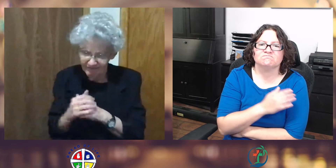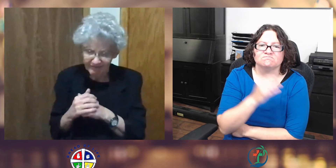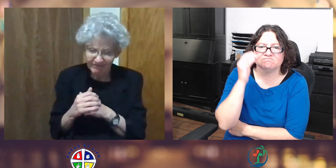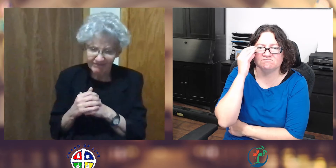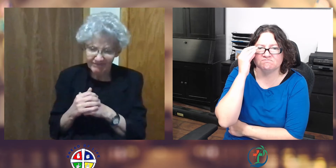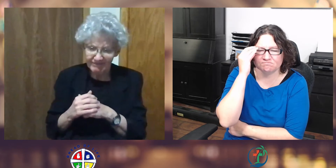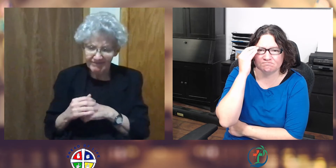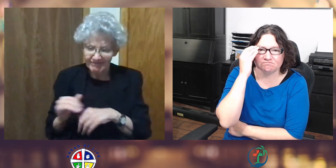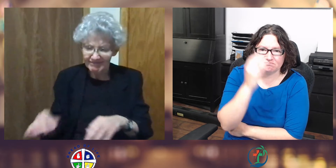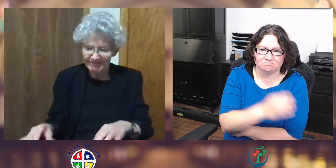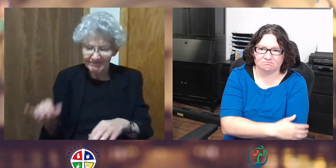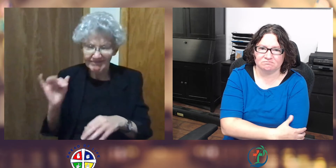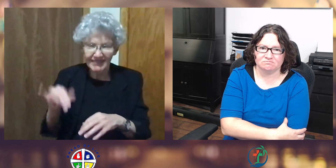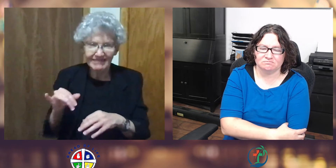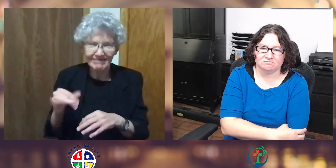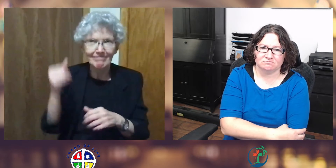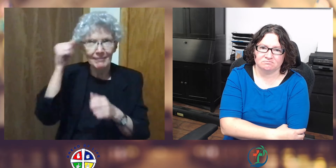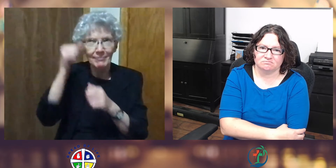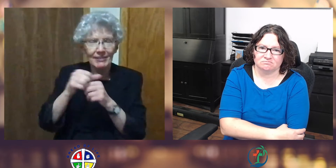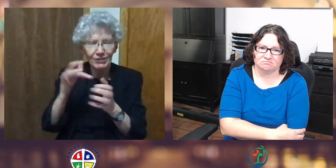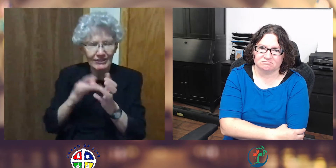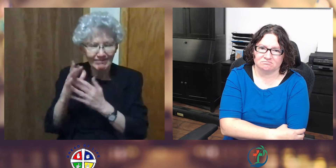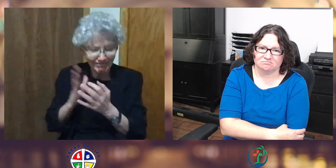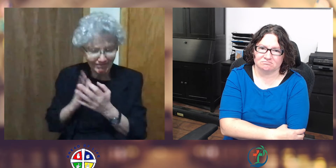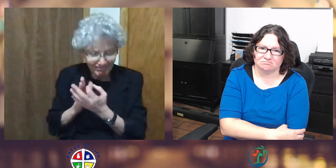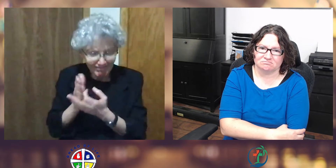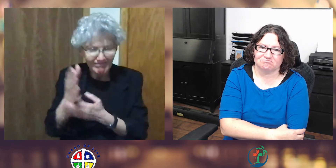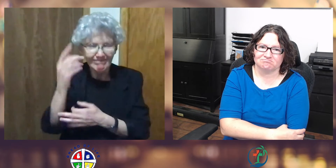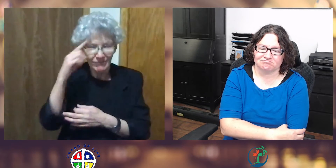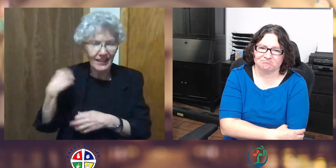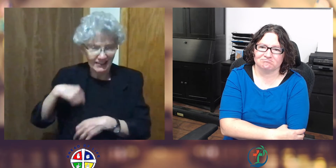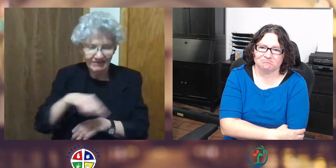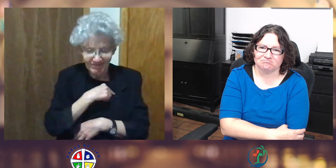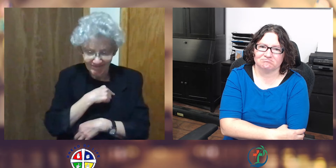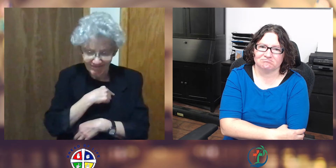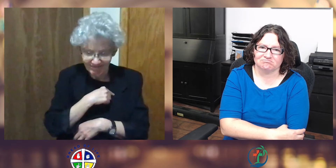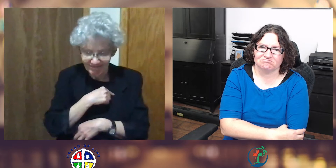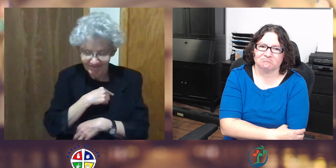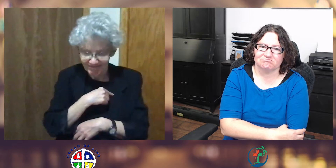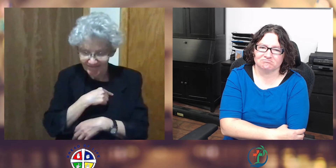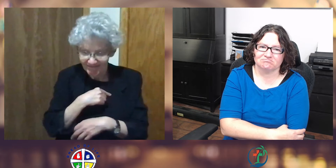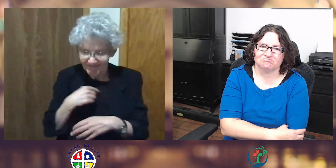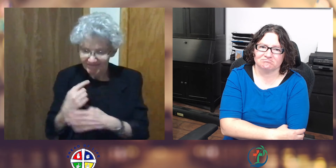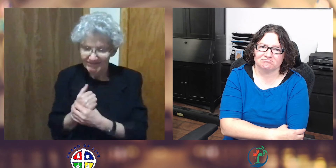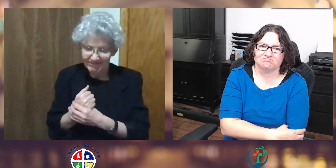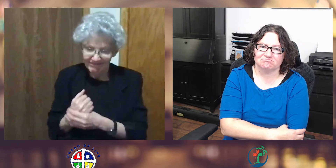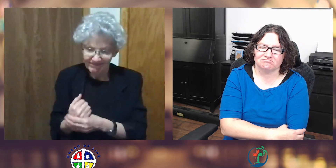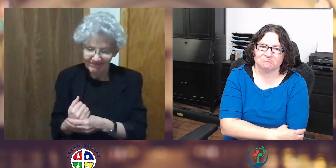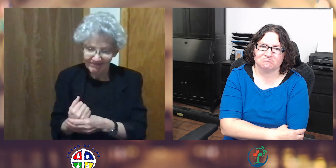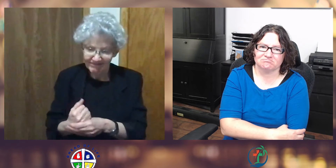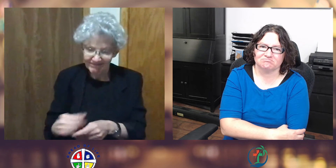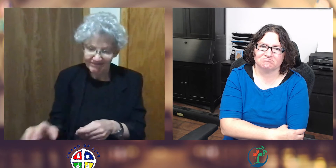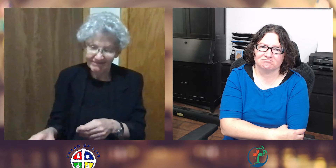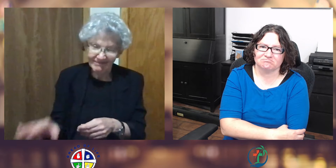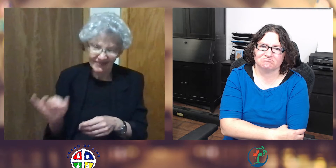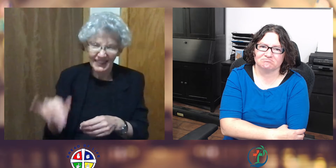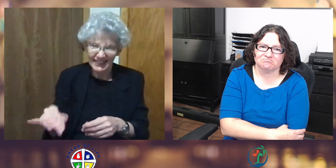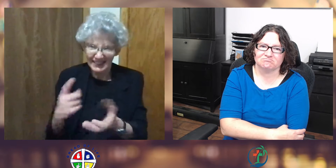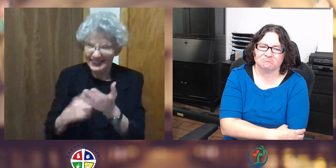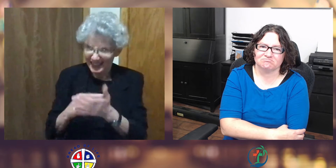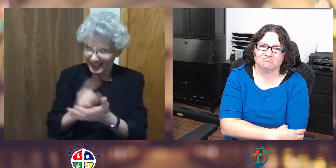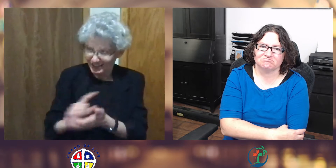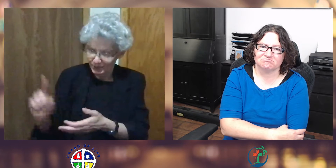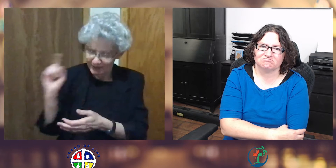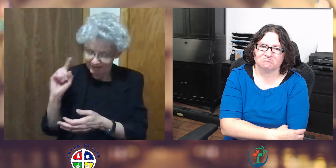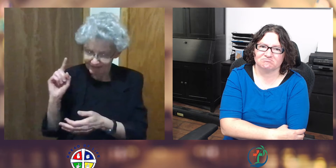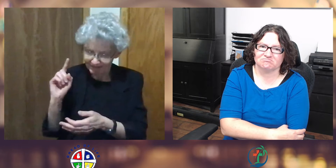Then we received word of what you did in Cana. That was all John needed to hear. He sends his love.